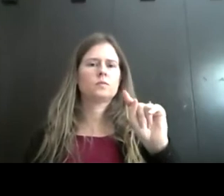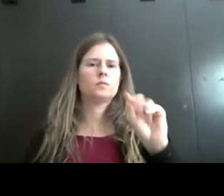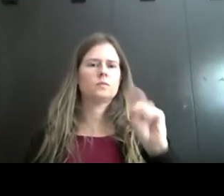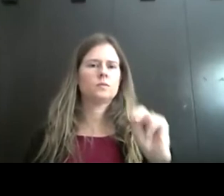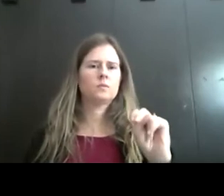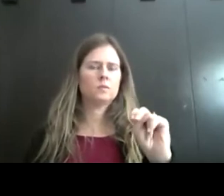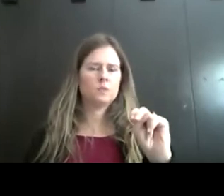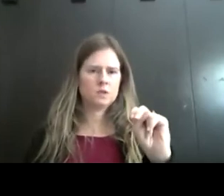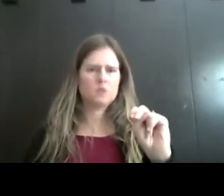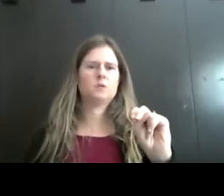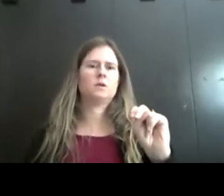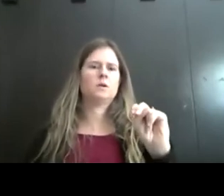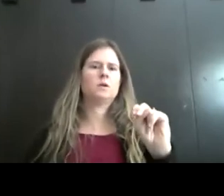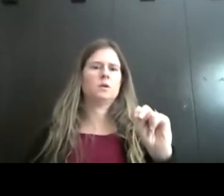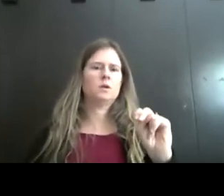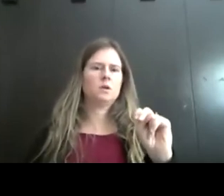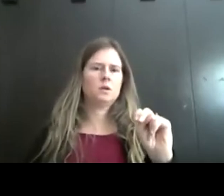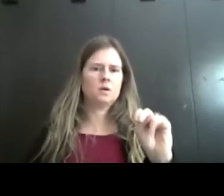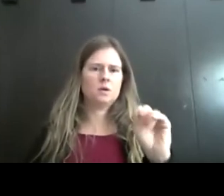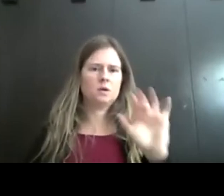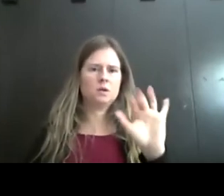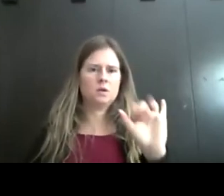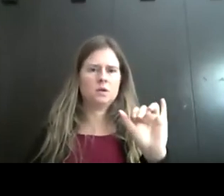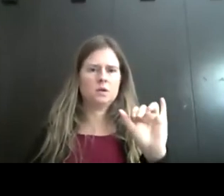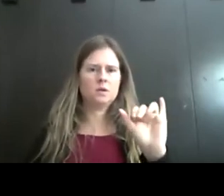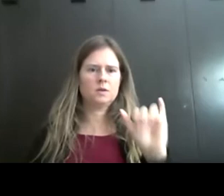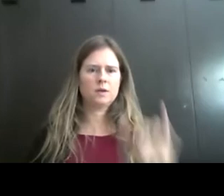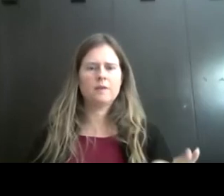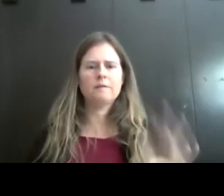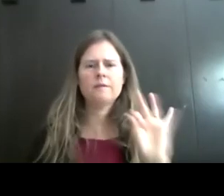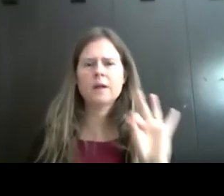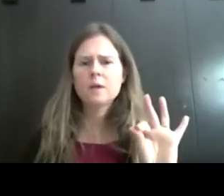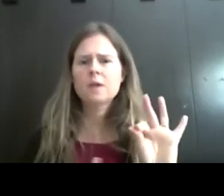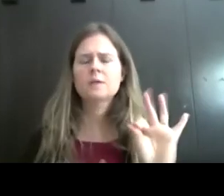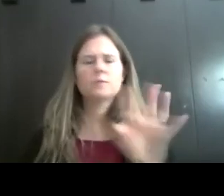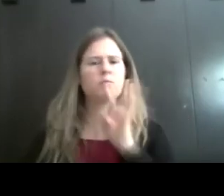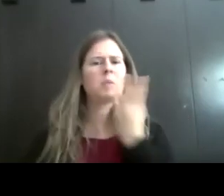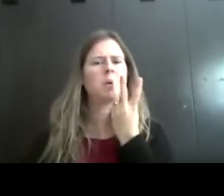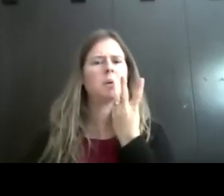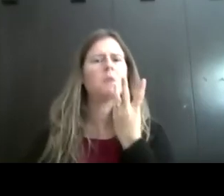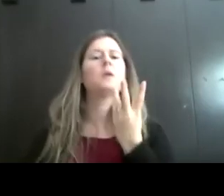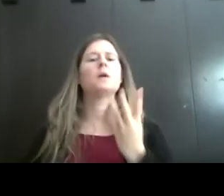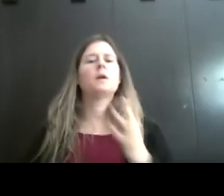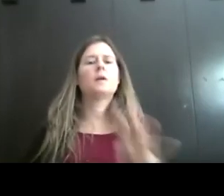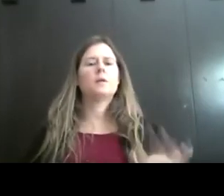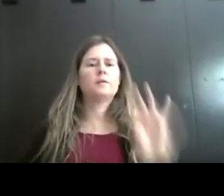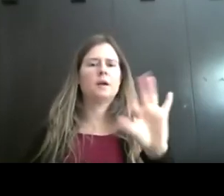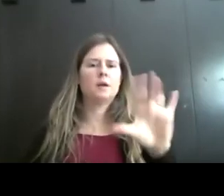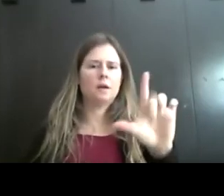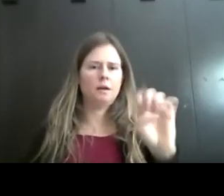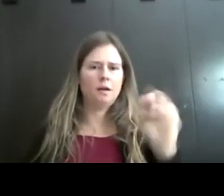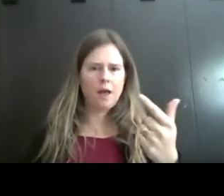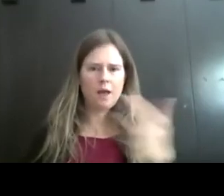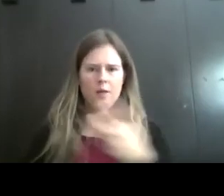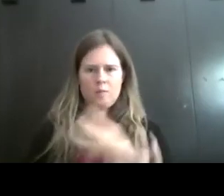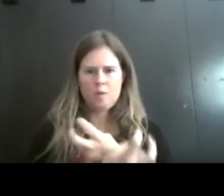of a Chumash bone. It's just the leg bone of a Chumash man that